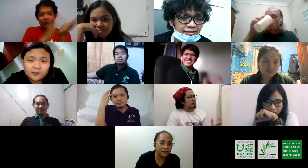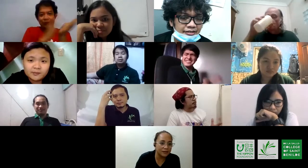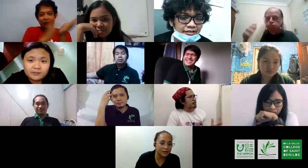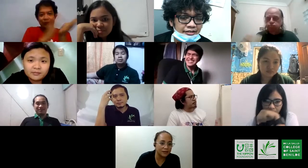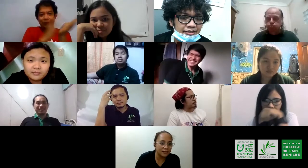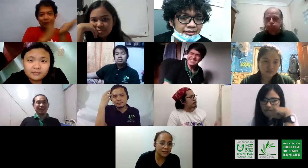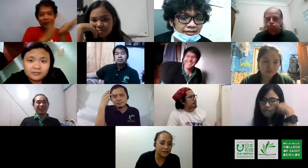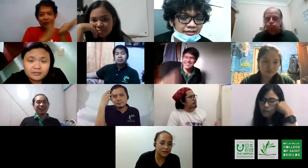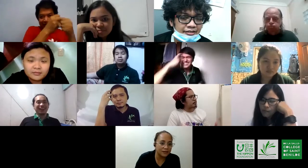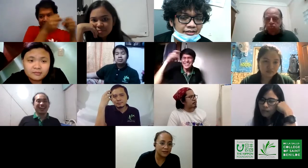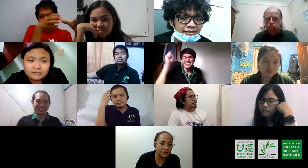raising.